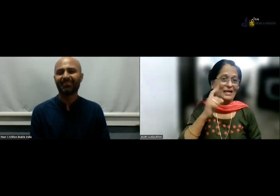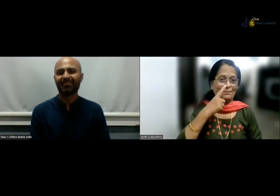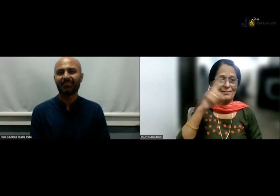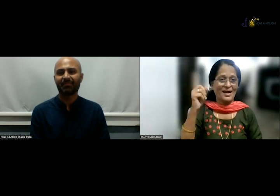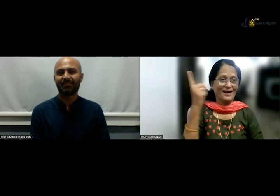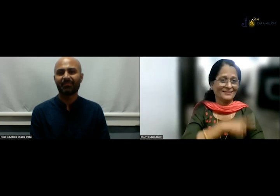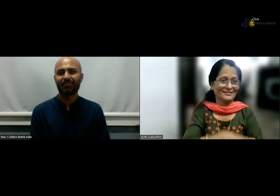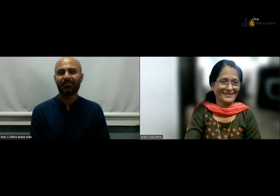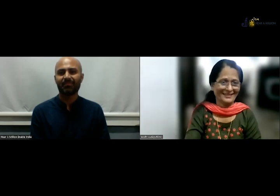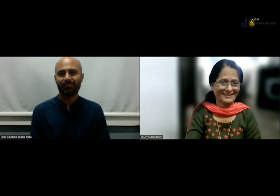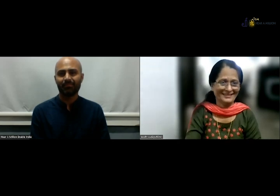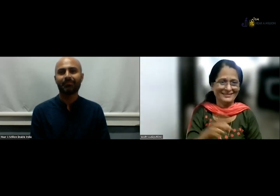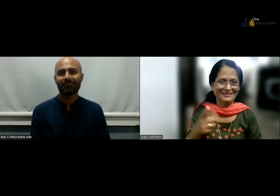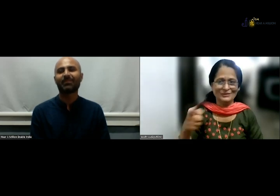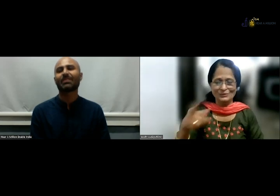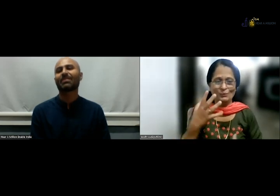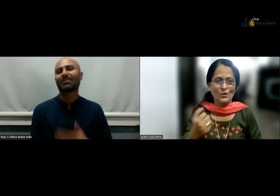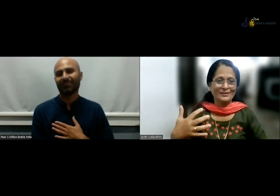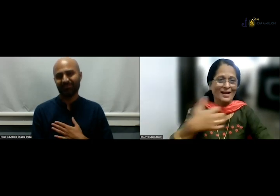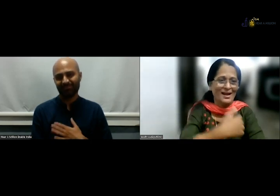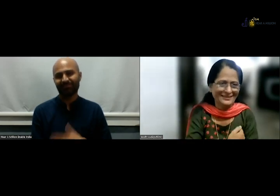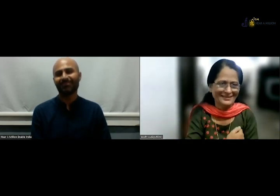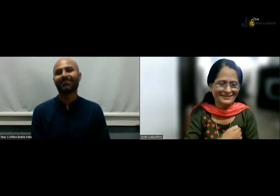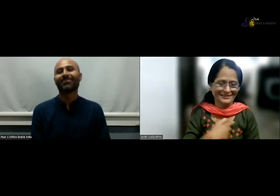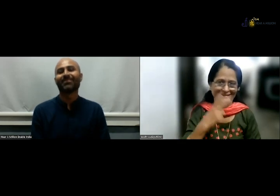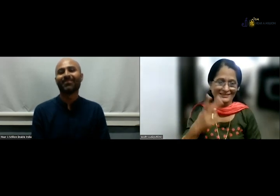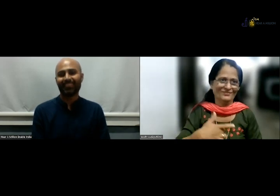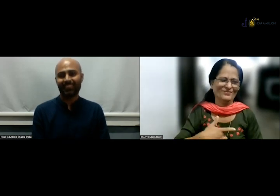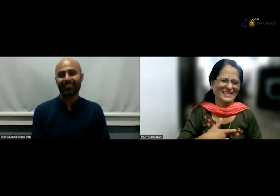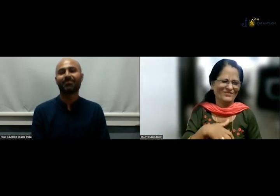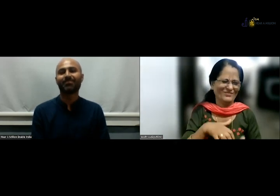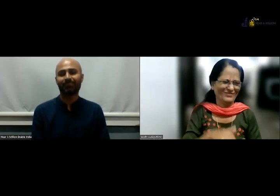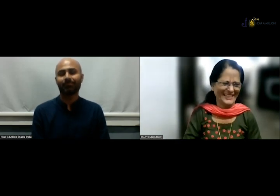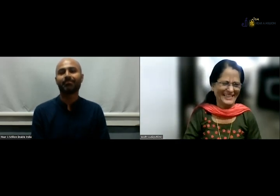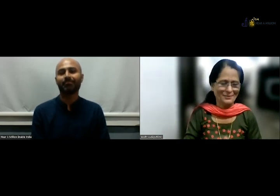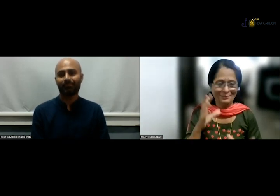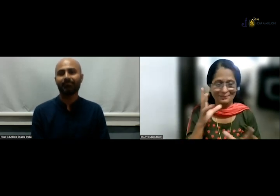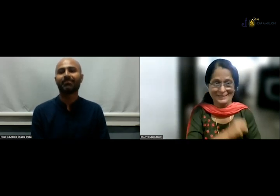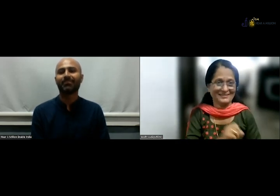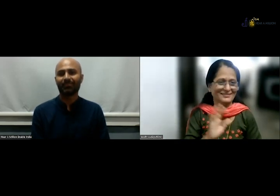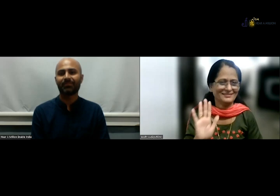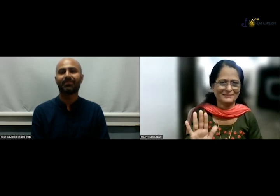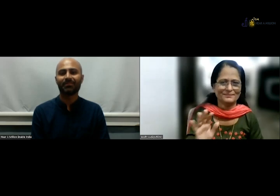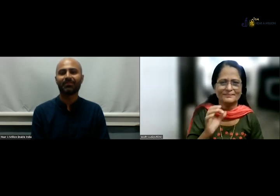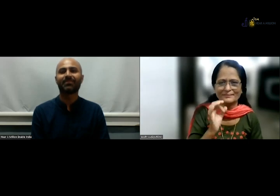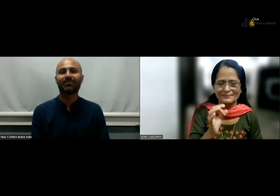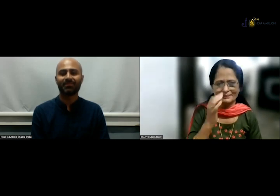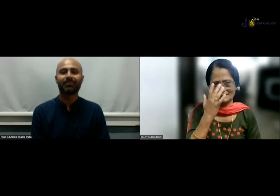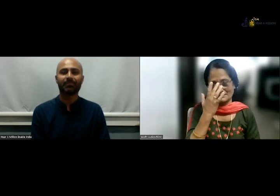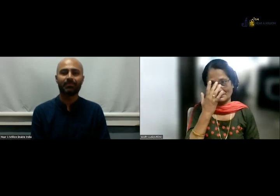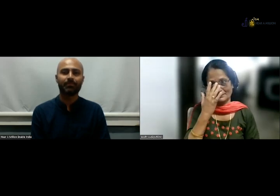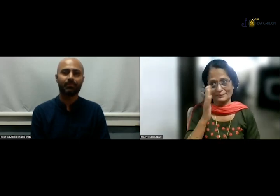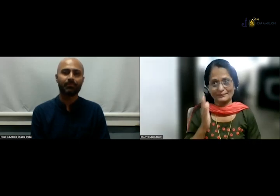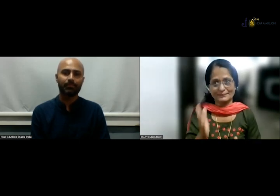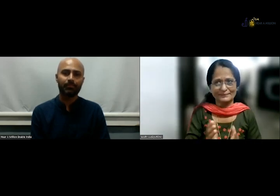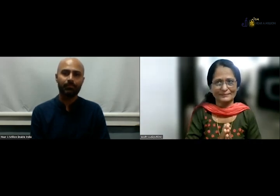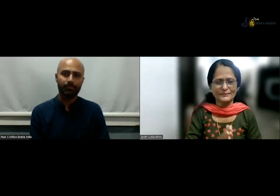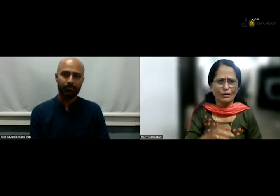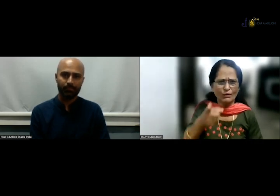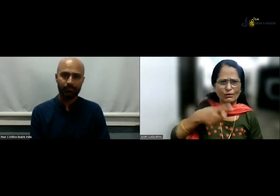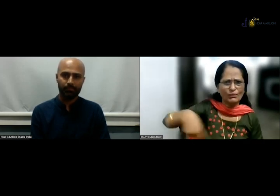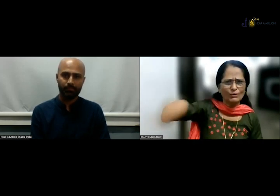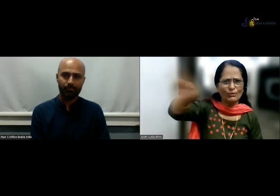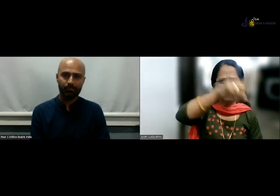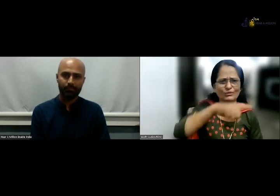broke my heart, and I'm feeling so bad. Yesterday it was Mother's Day. He might wanted to hug his mother,